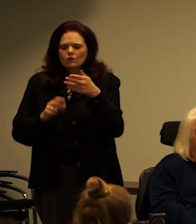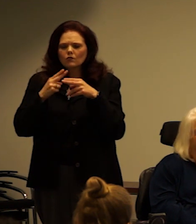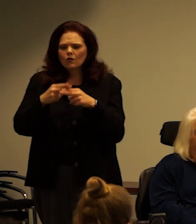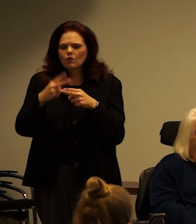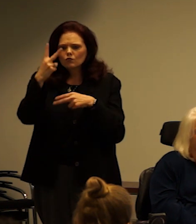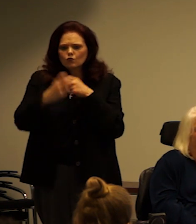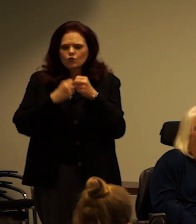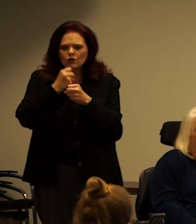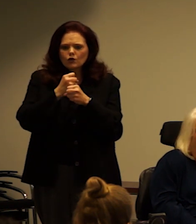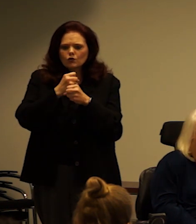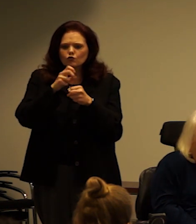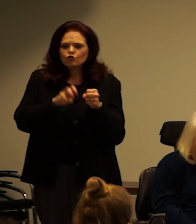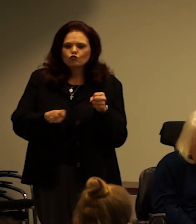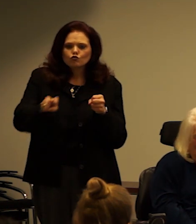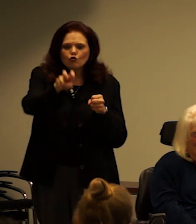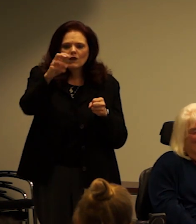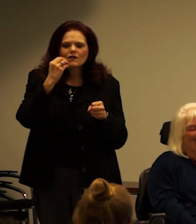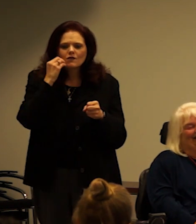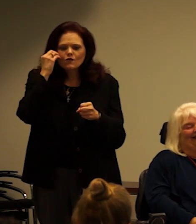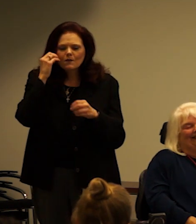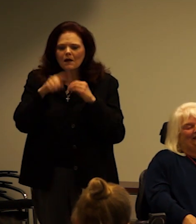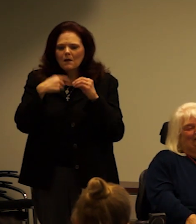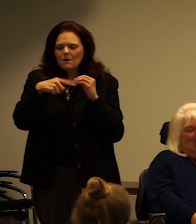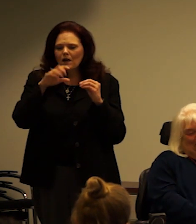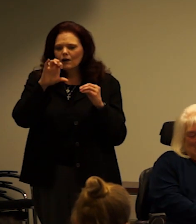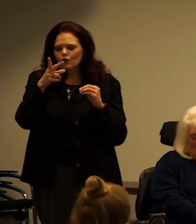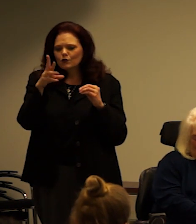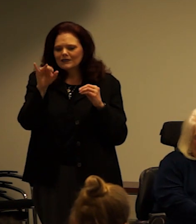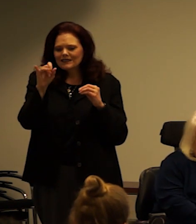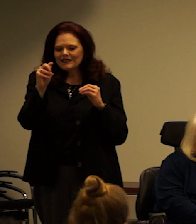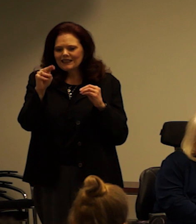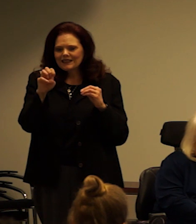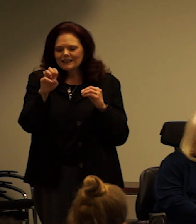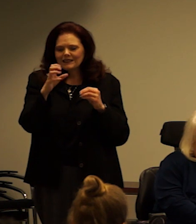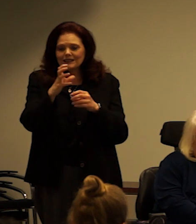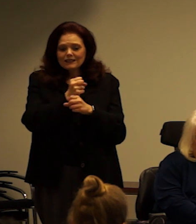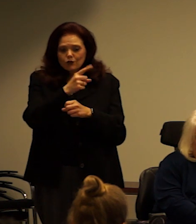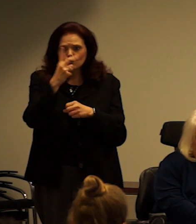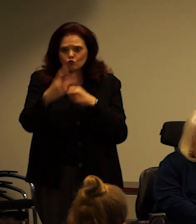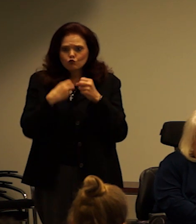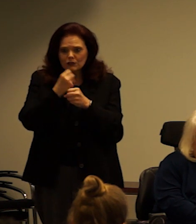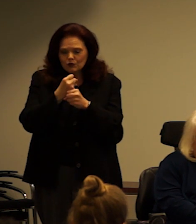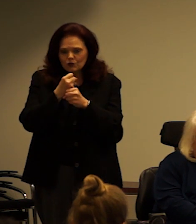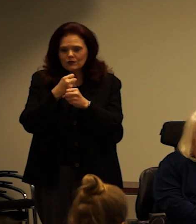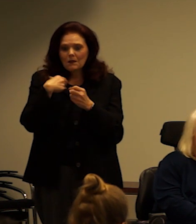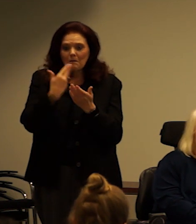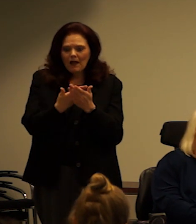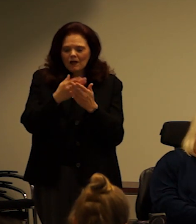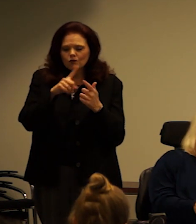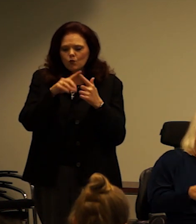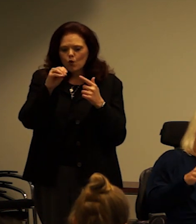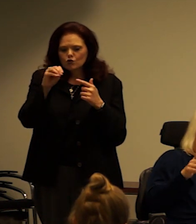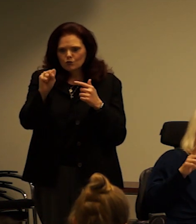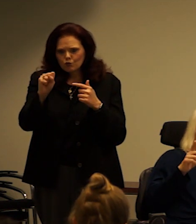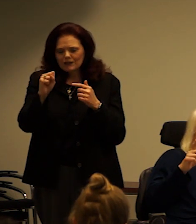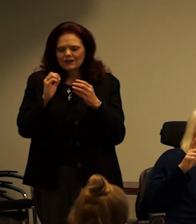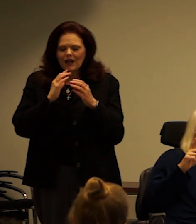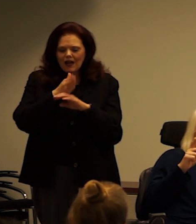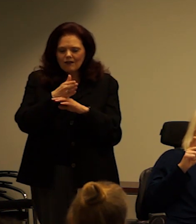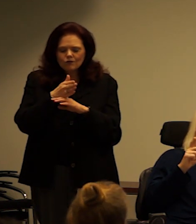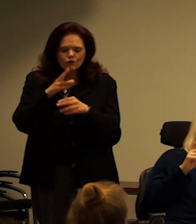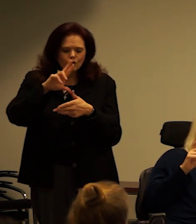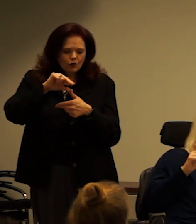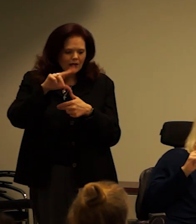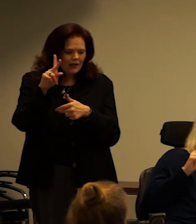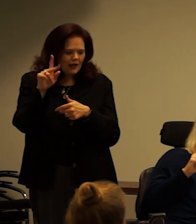about Christine and how it took her 2 years to get back to Ocean Springs after Hurricane Katrina. Well, 2 years. Also,